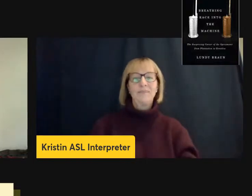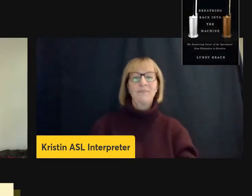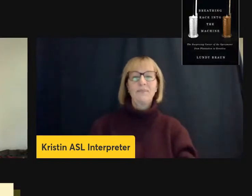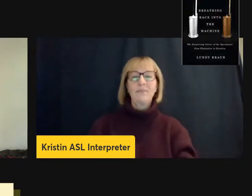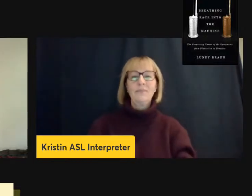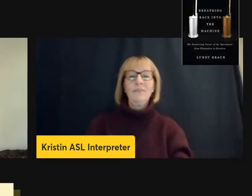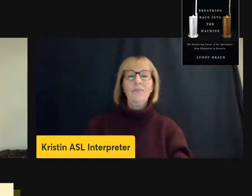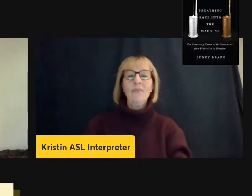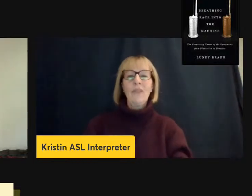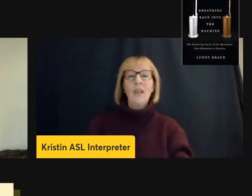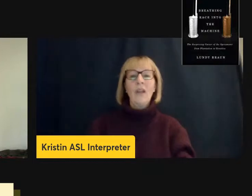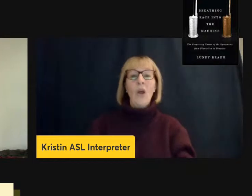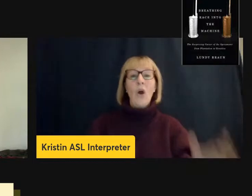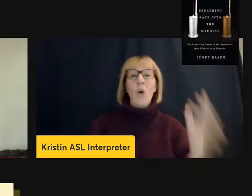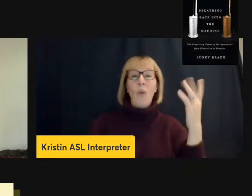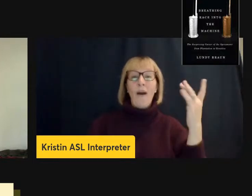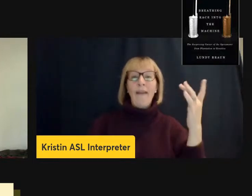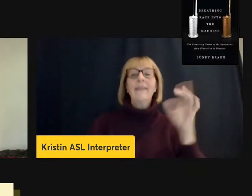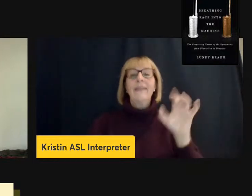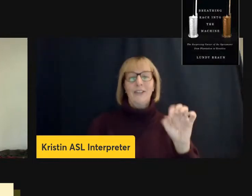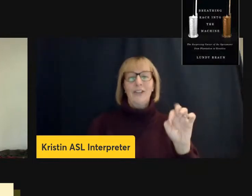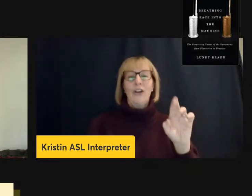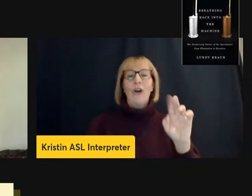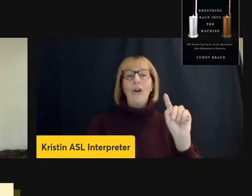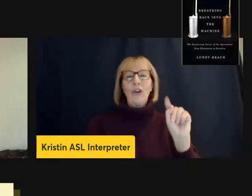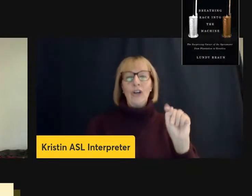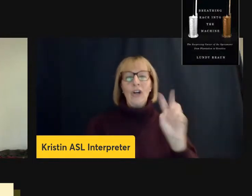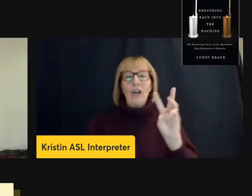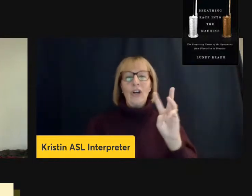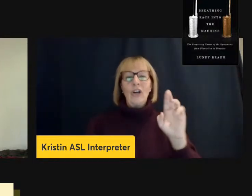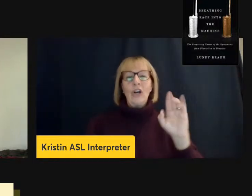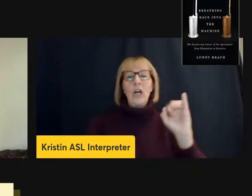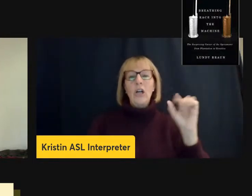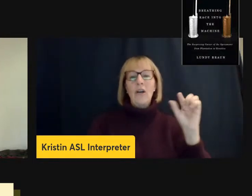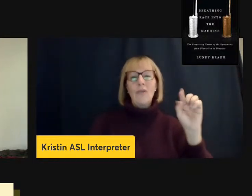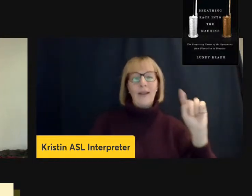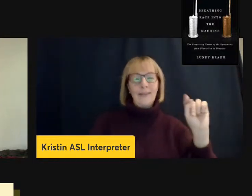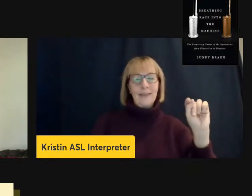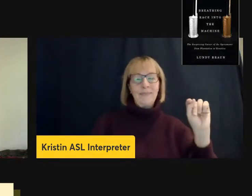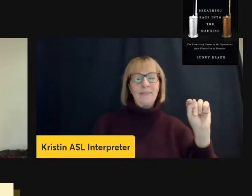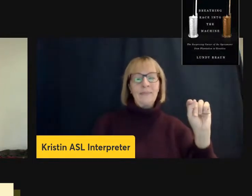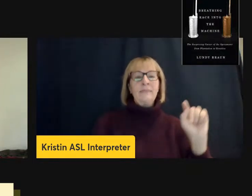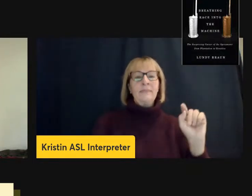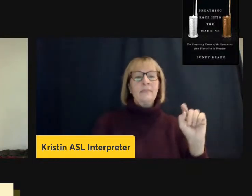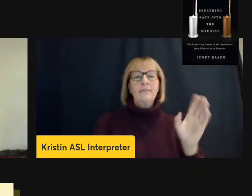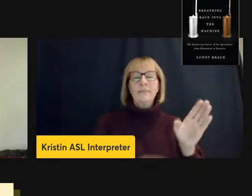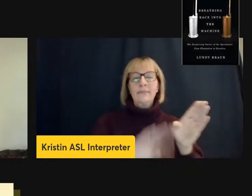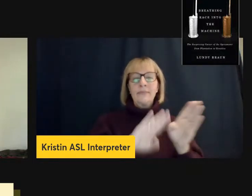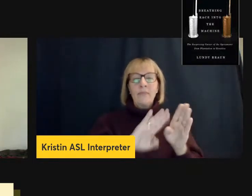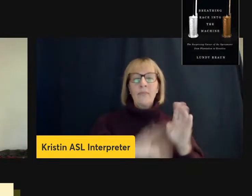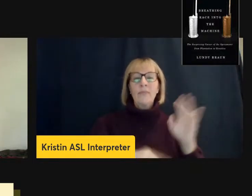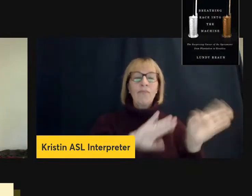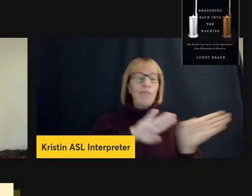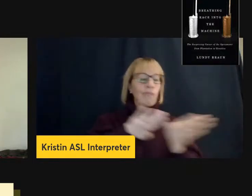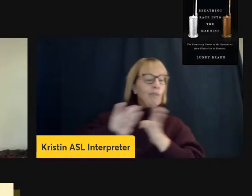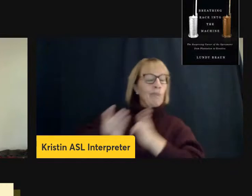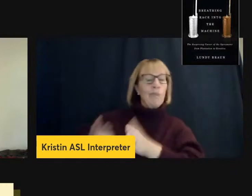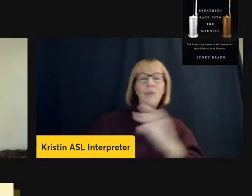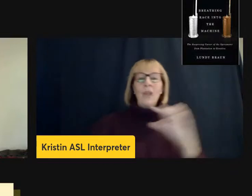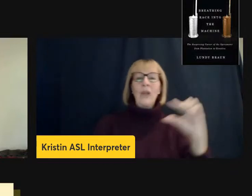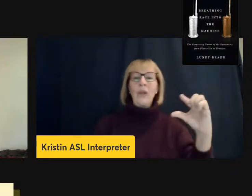of Cartwright. So unlike Cartwright, though, Gould did not link lung